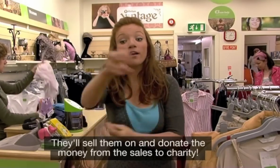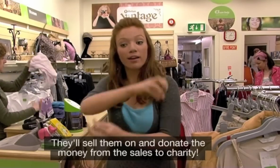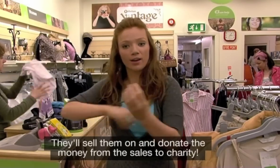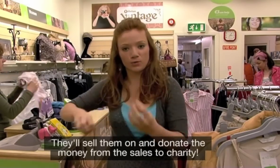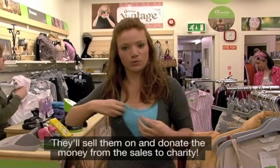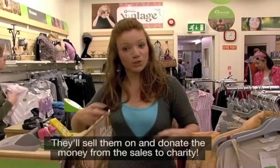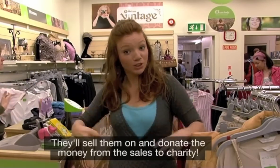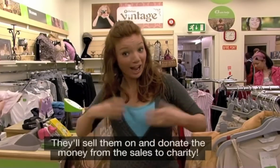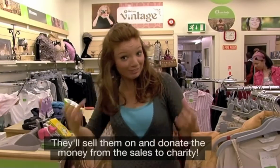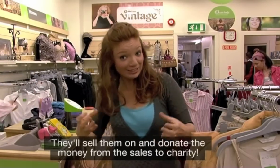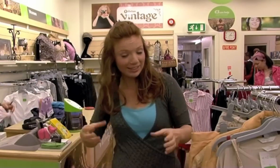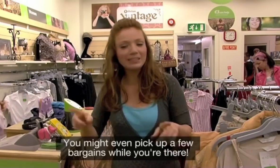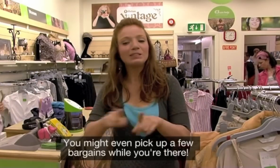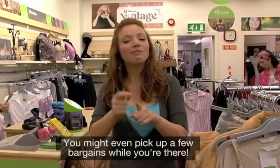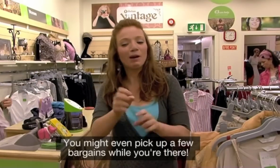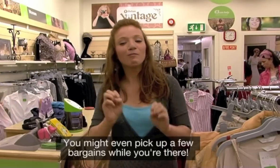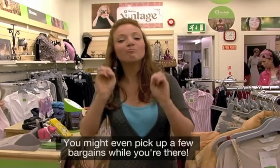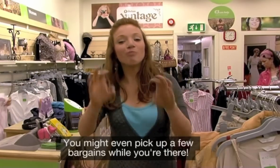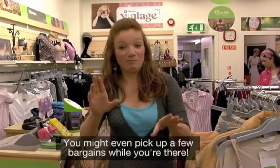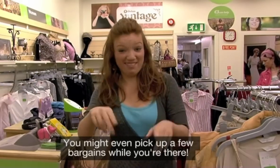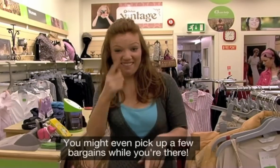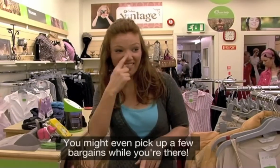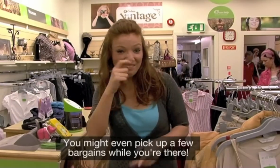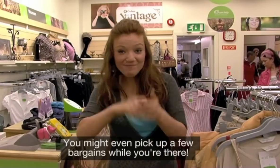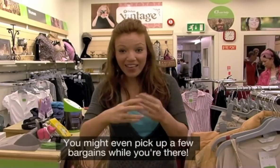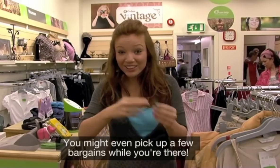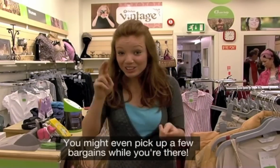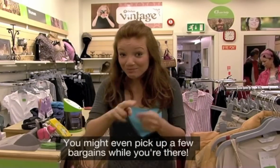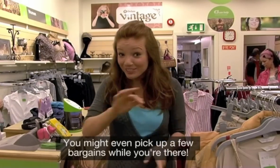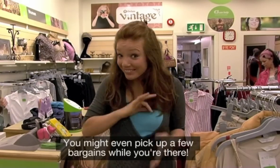charity. You might even pick up a few bargains while you're there.